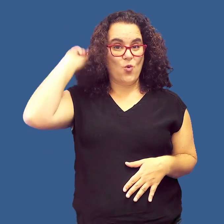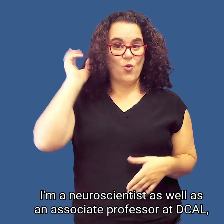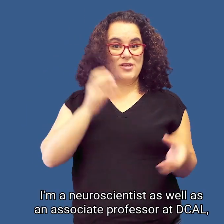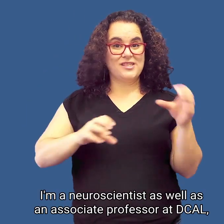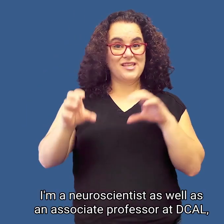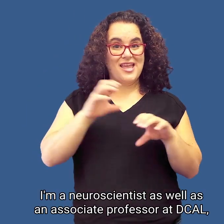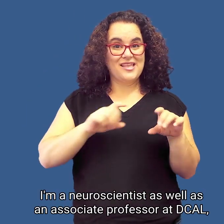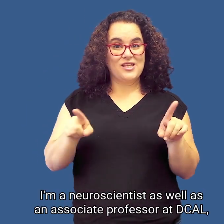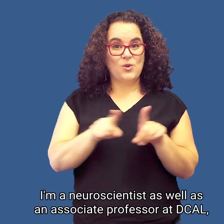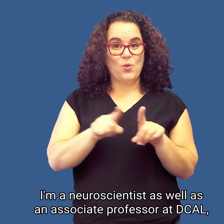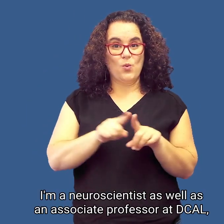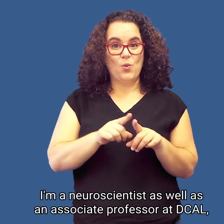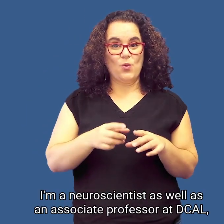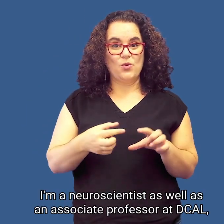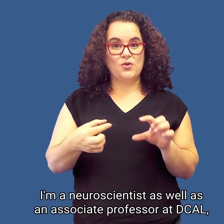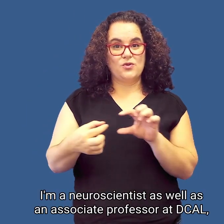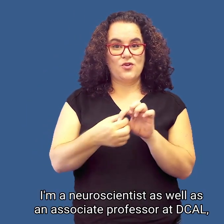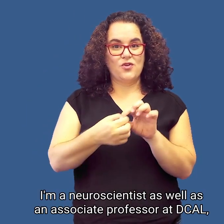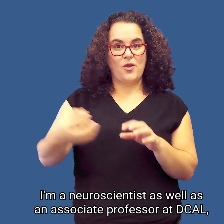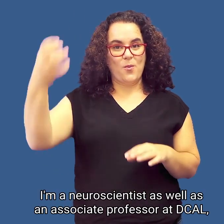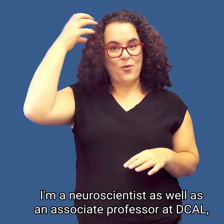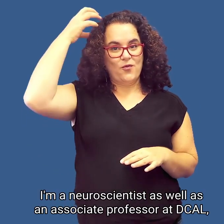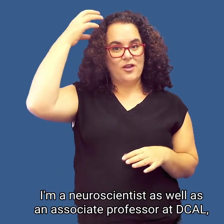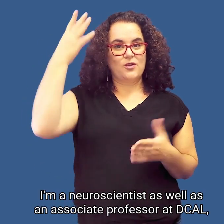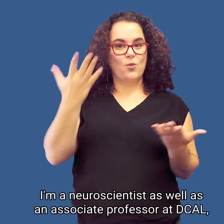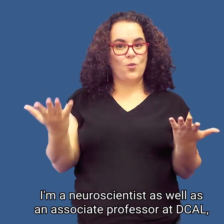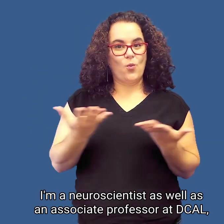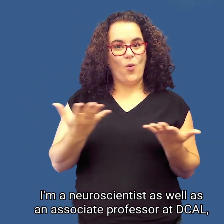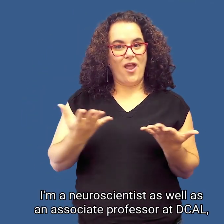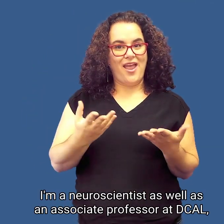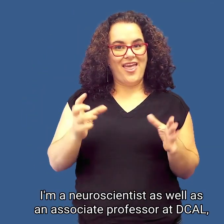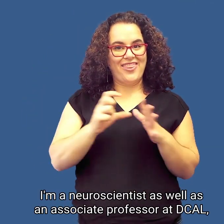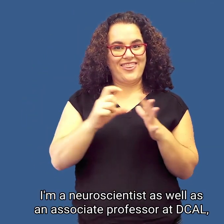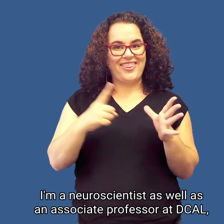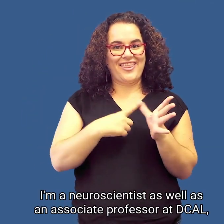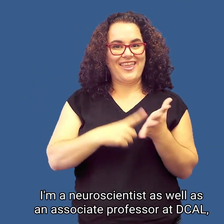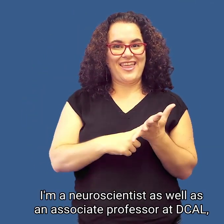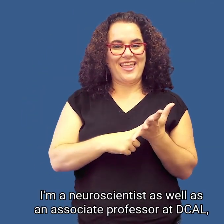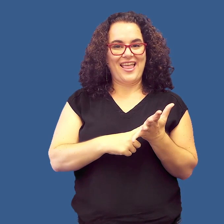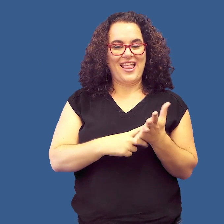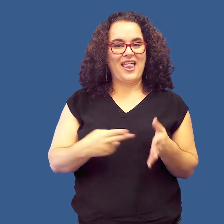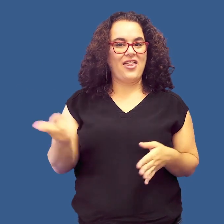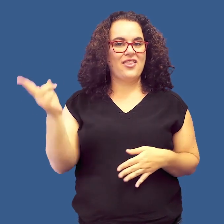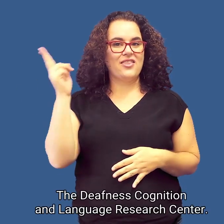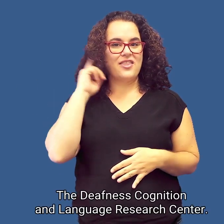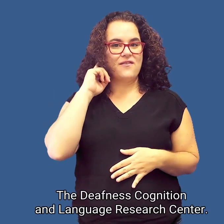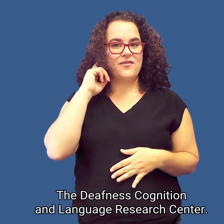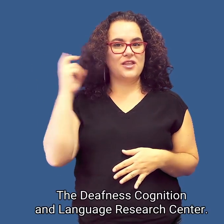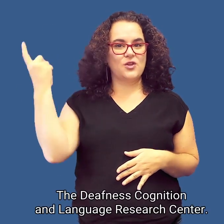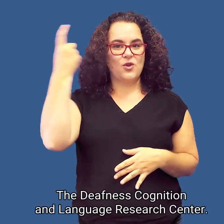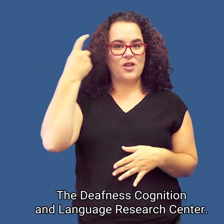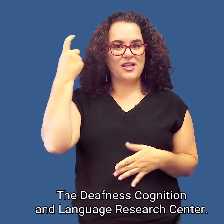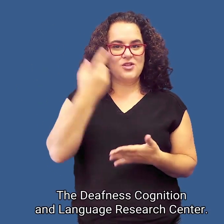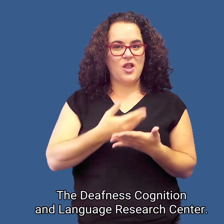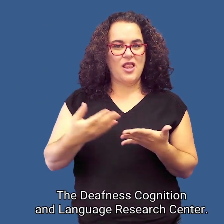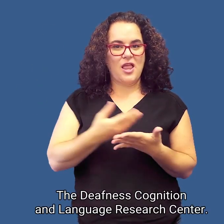I'm a neuroscientist, as well as an associate professor at DCAL, the Deafness, Cognition